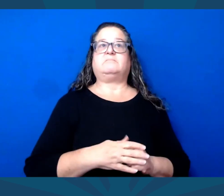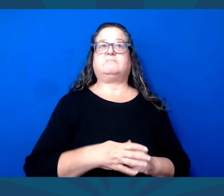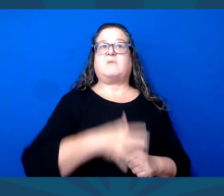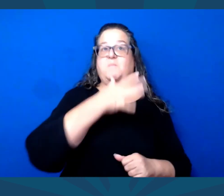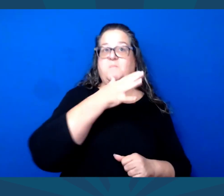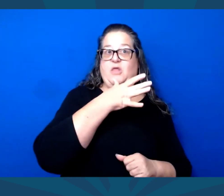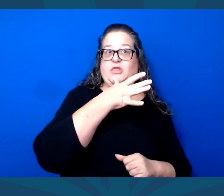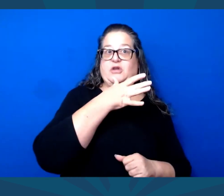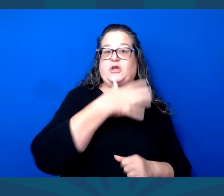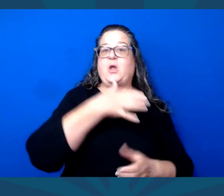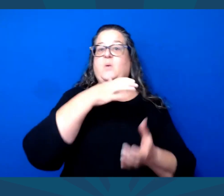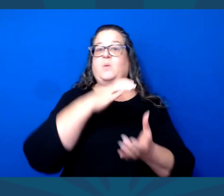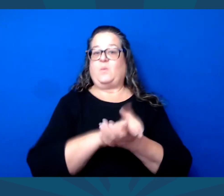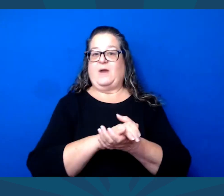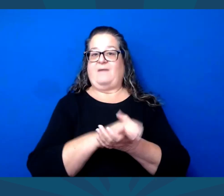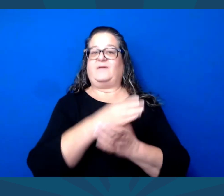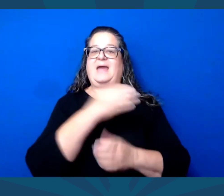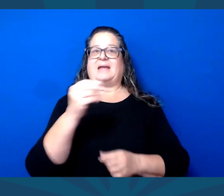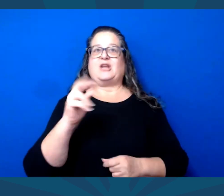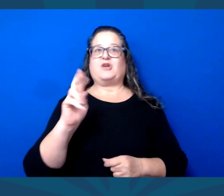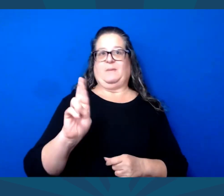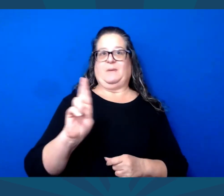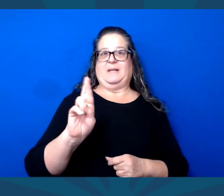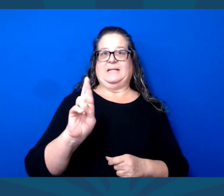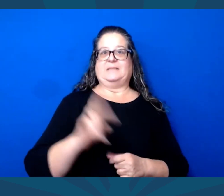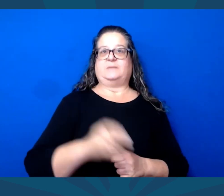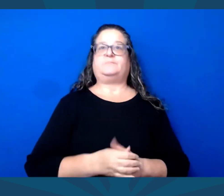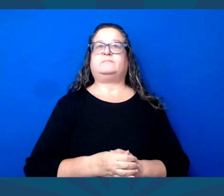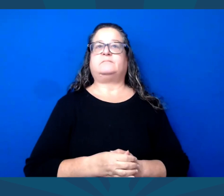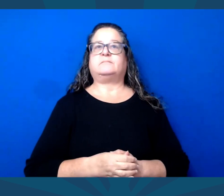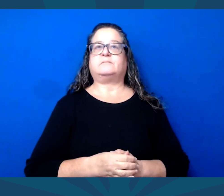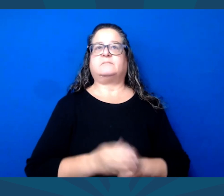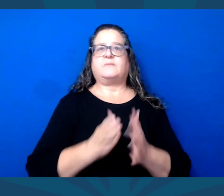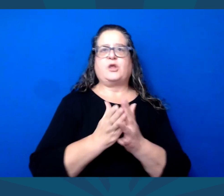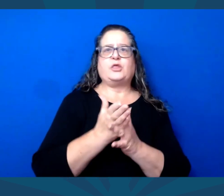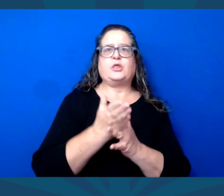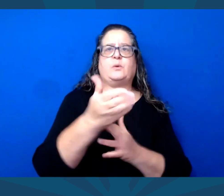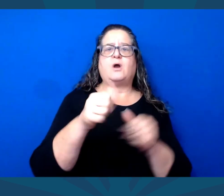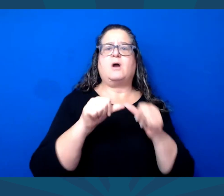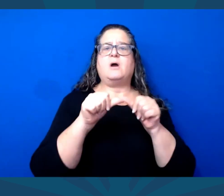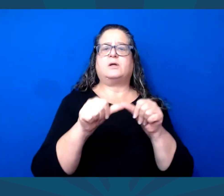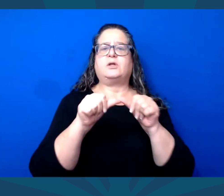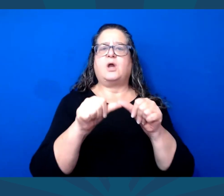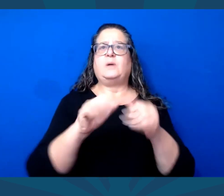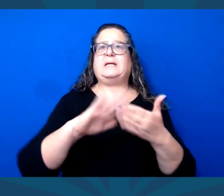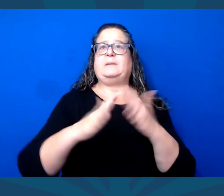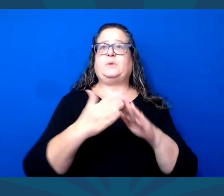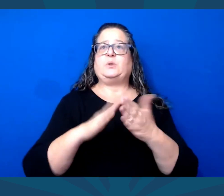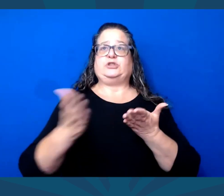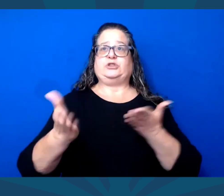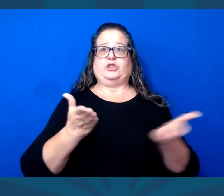Party Republican, campaign funding, traditional. Website,